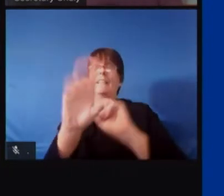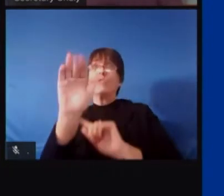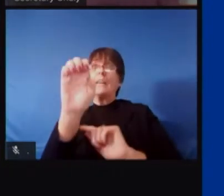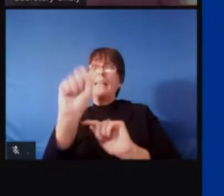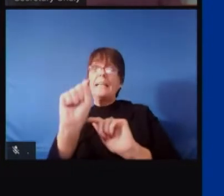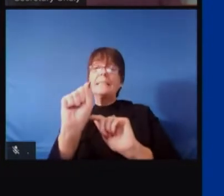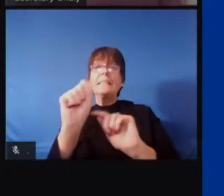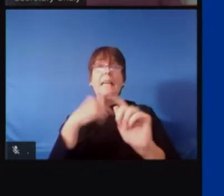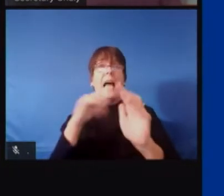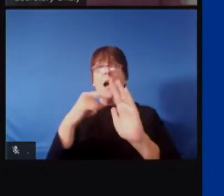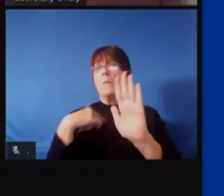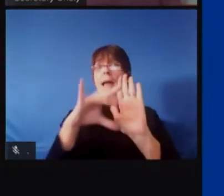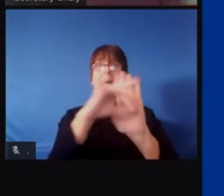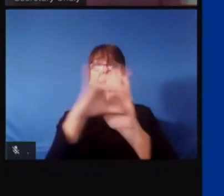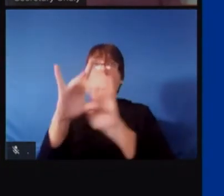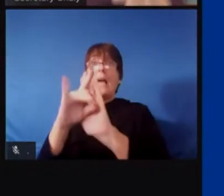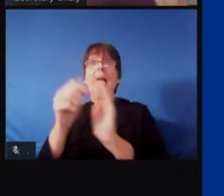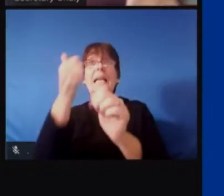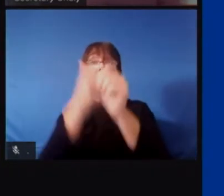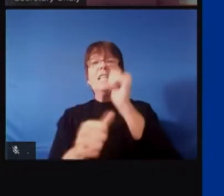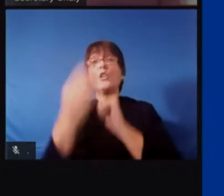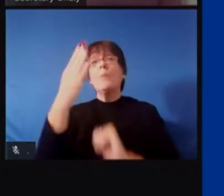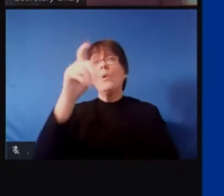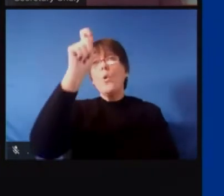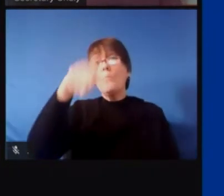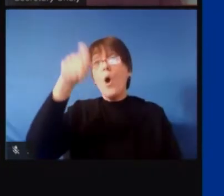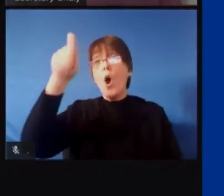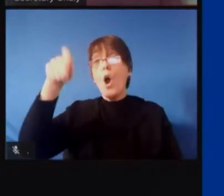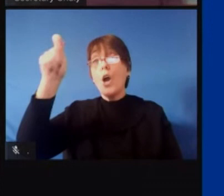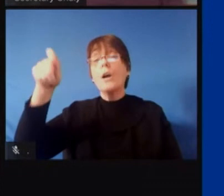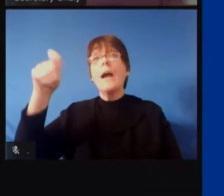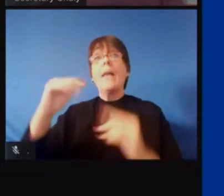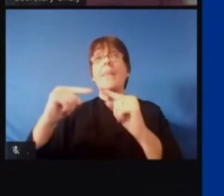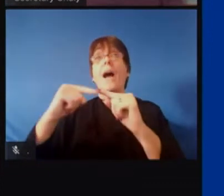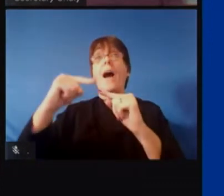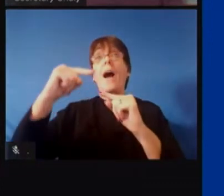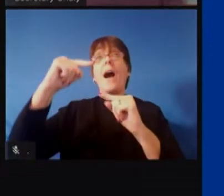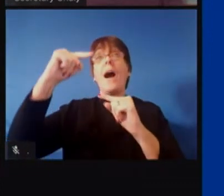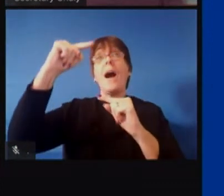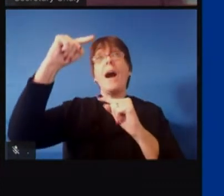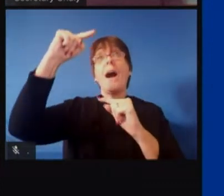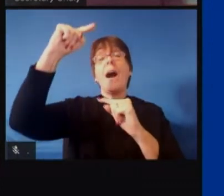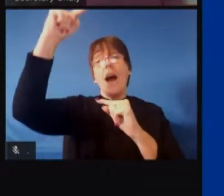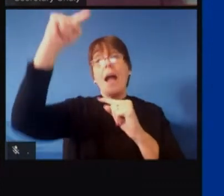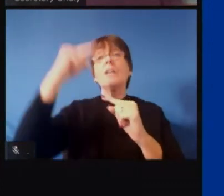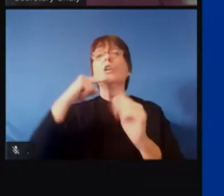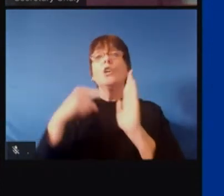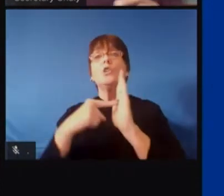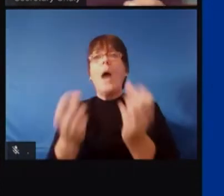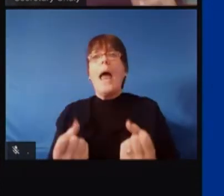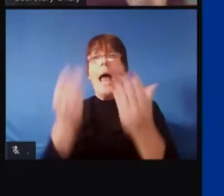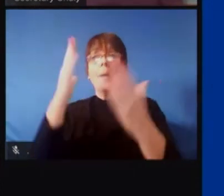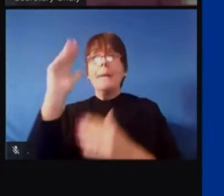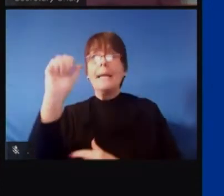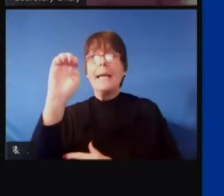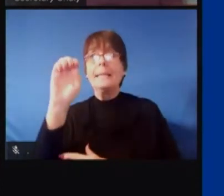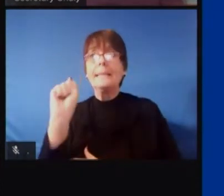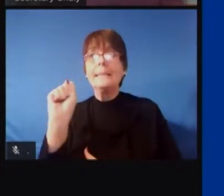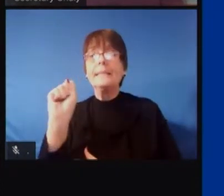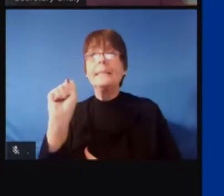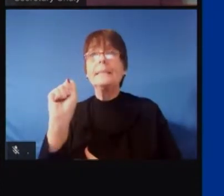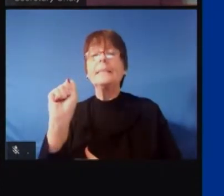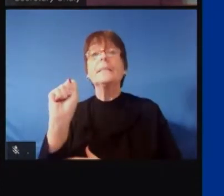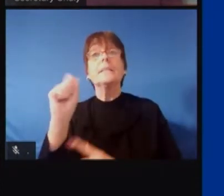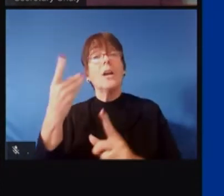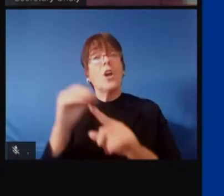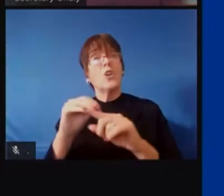this shows, each blue bar and the height of the blue bar shows a certain number of cases that are